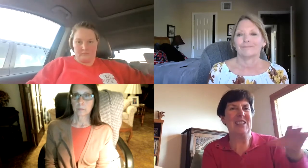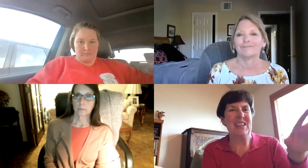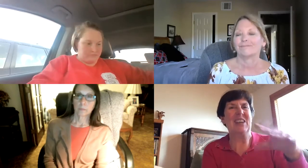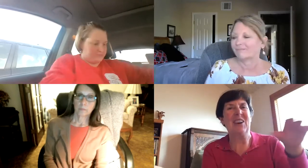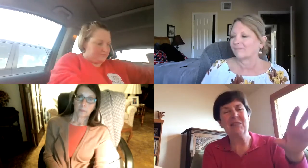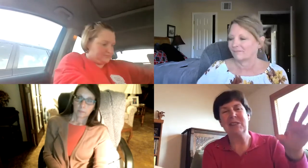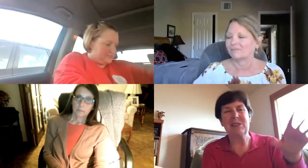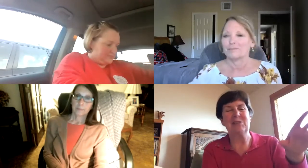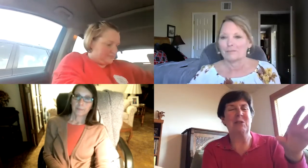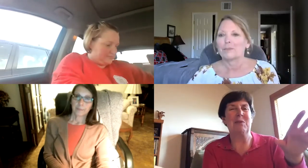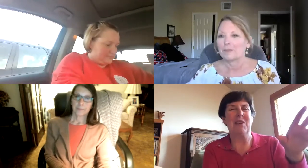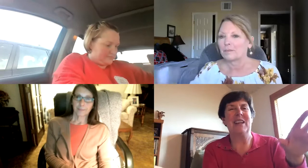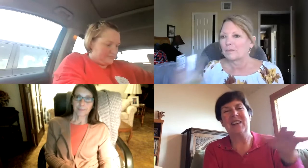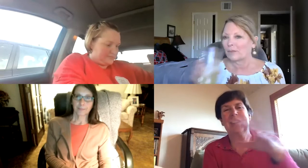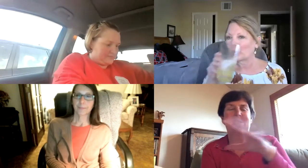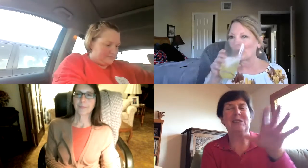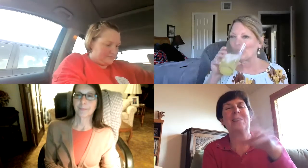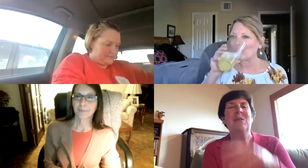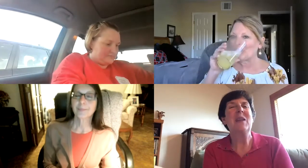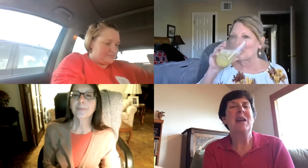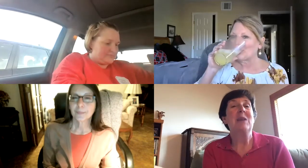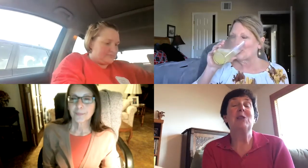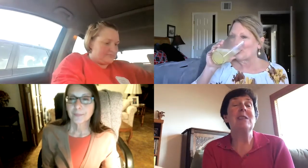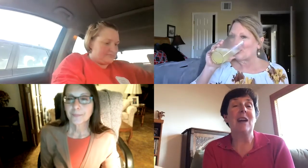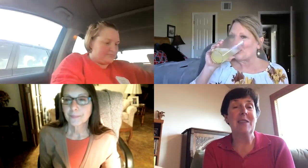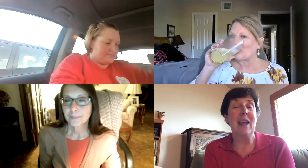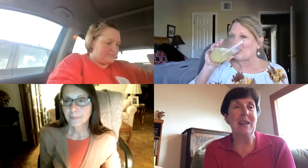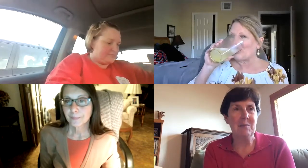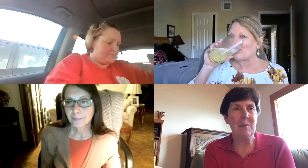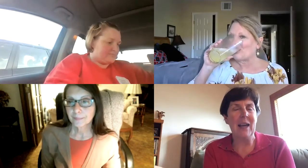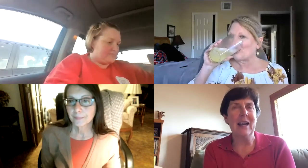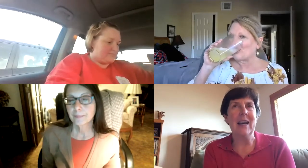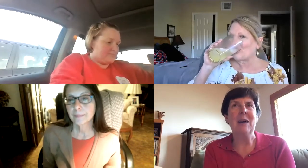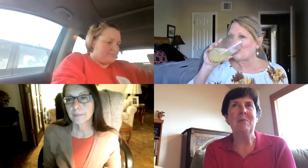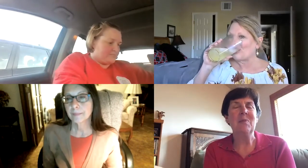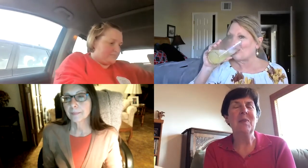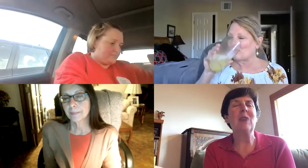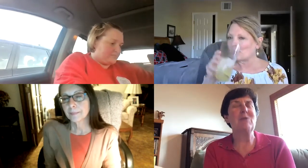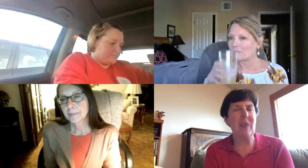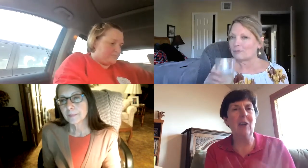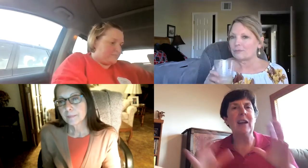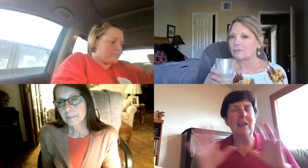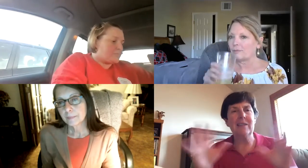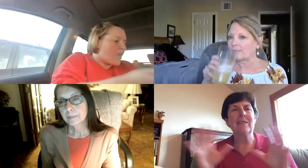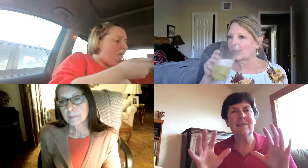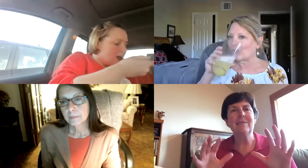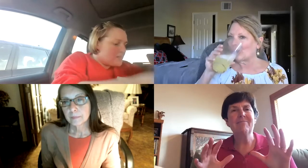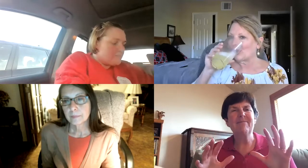looking to see, you know, oh, is this interpreter any good? Or is it, you know, she was outstanding, but it was very